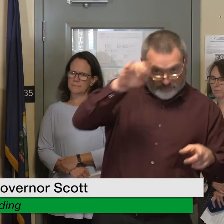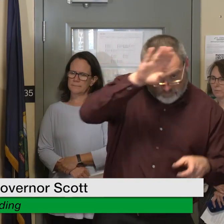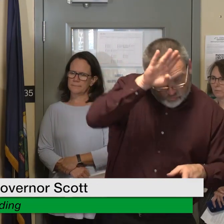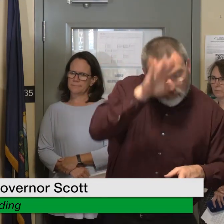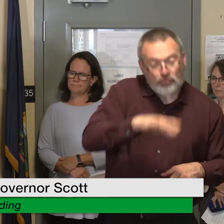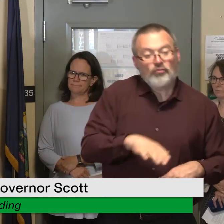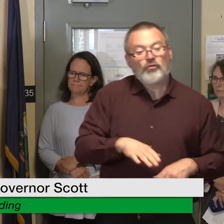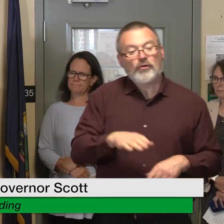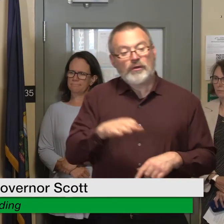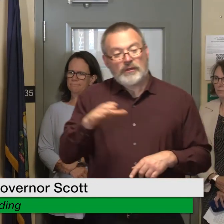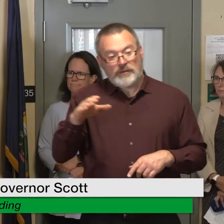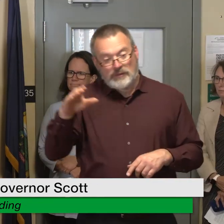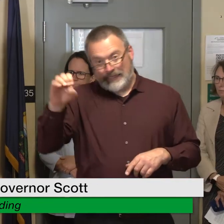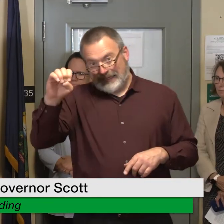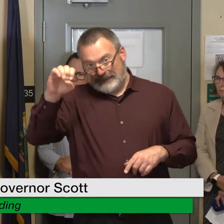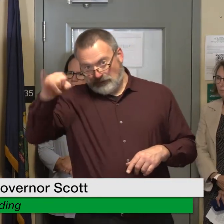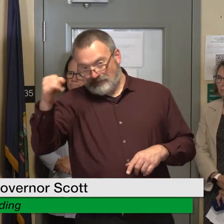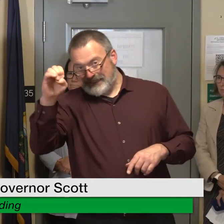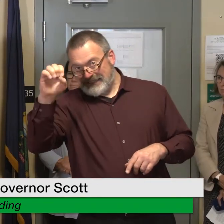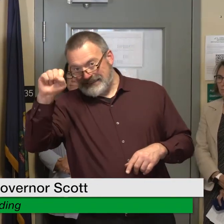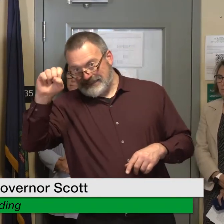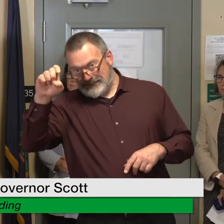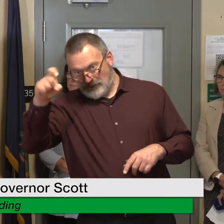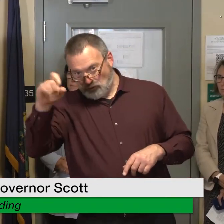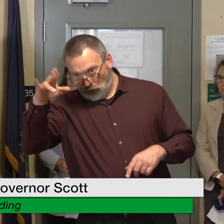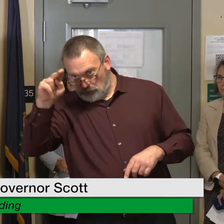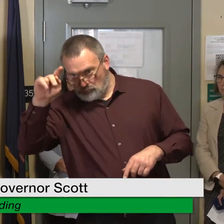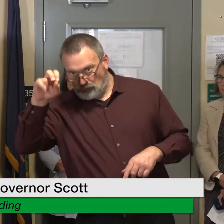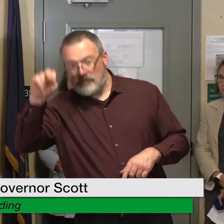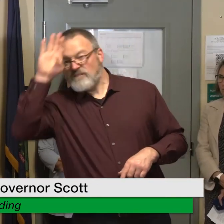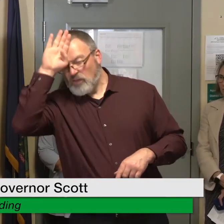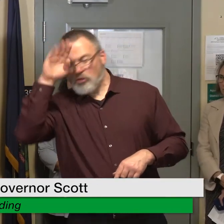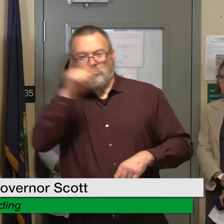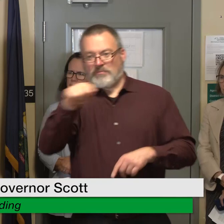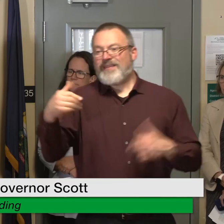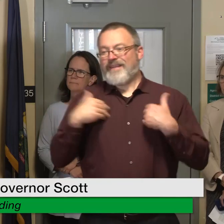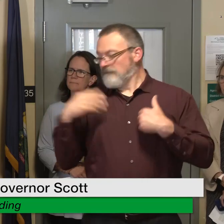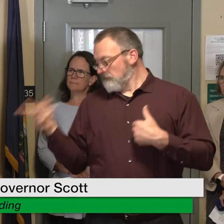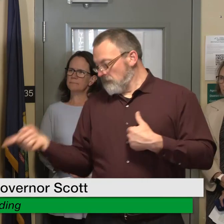Johnsbury Fire Department. And again, if anybody wants one, we'll be happy to provide you